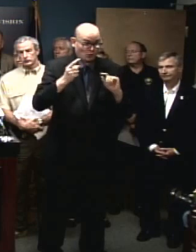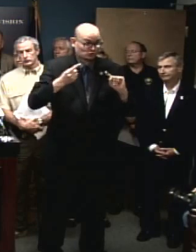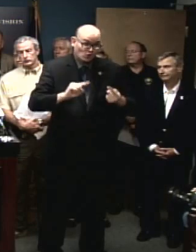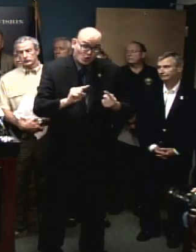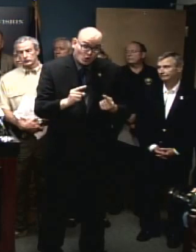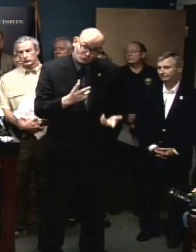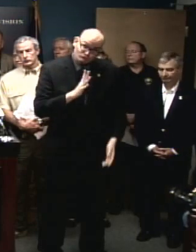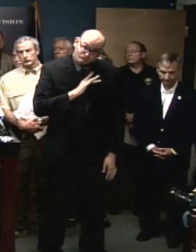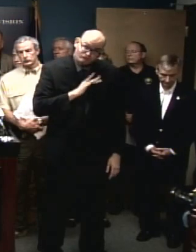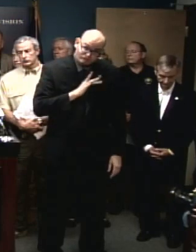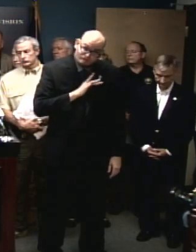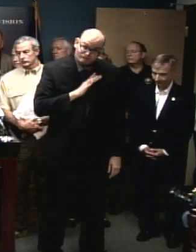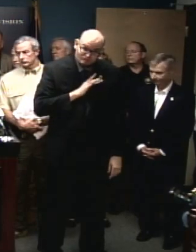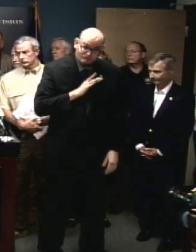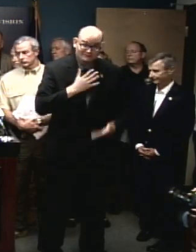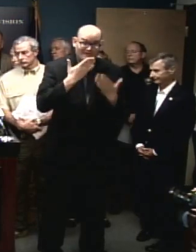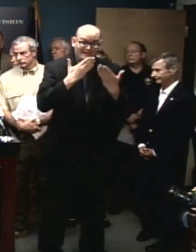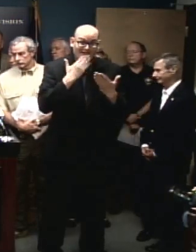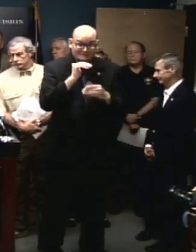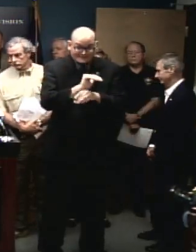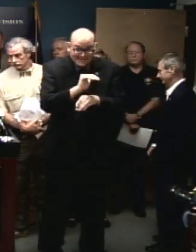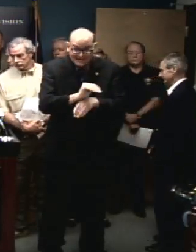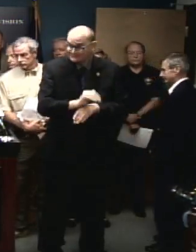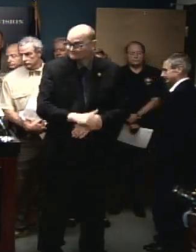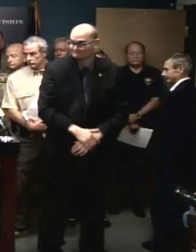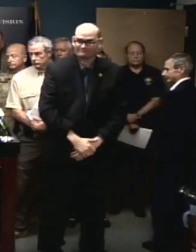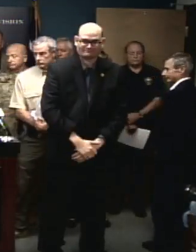So thank you very much. Y'all have a good night.